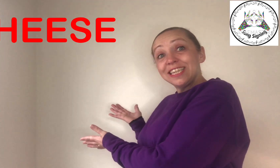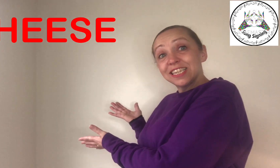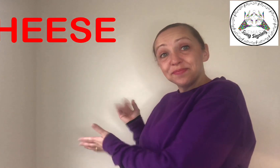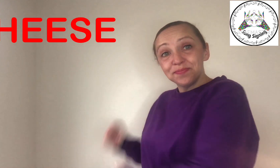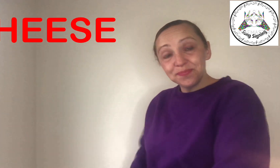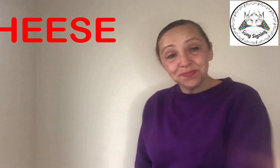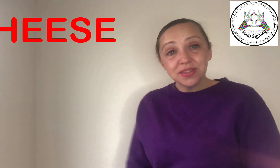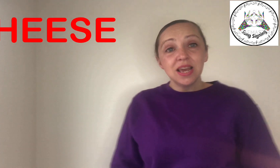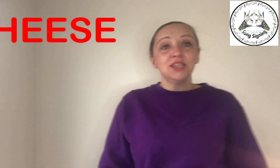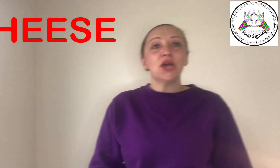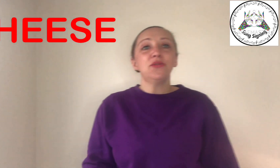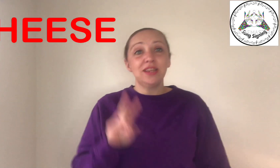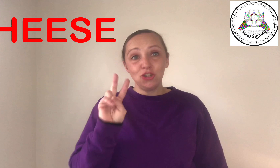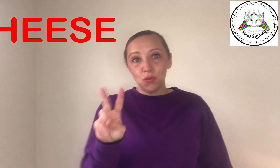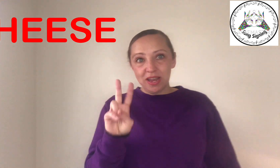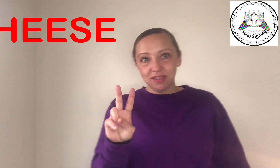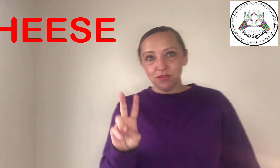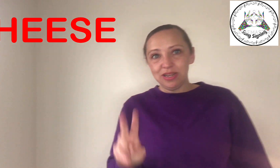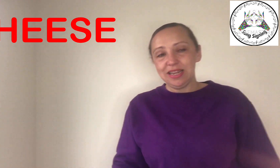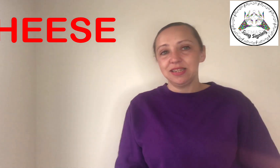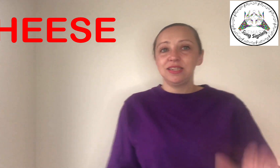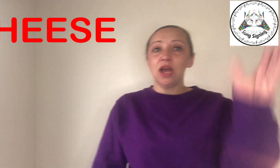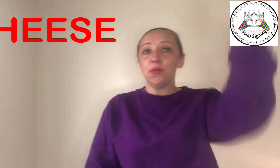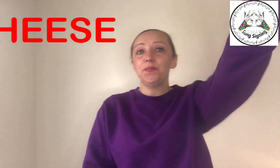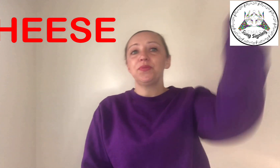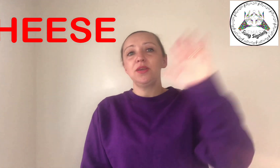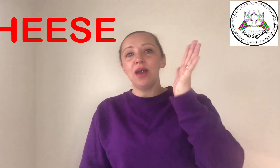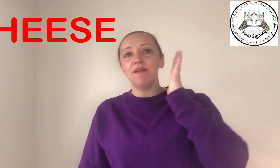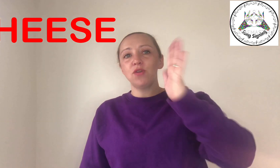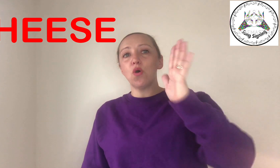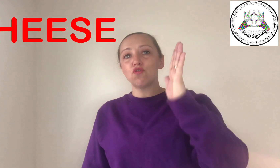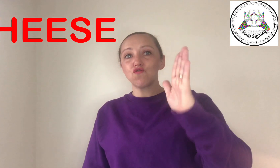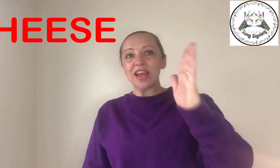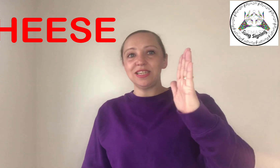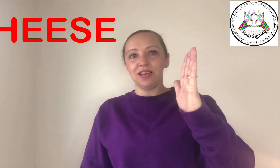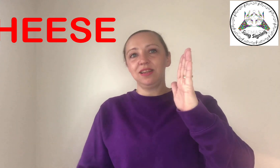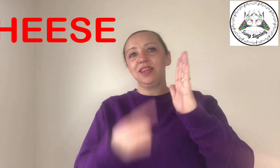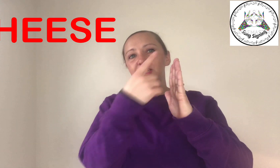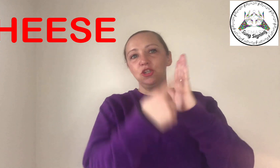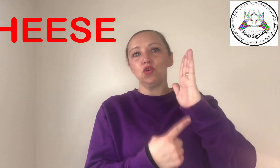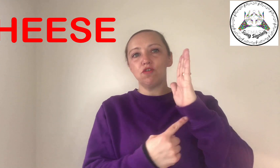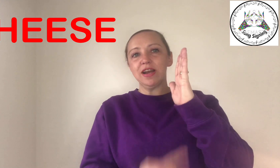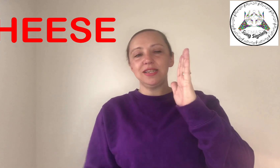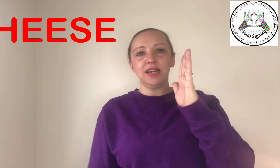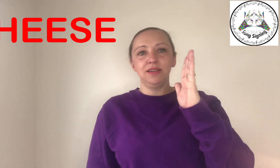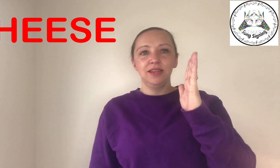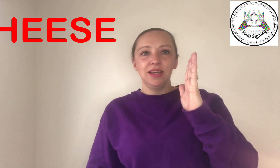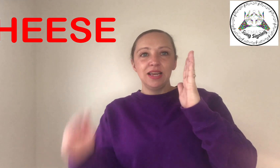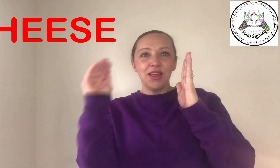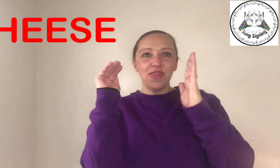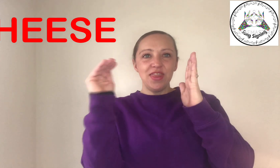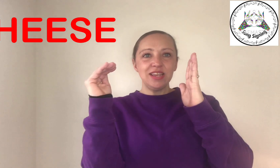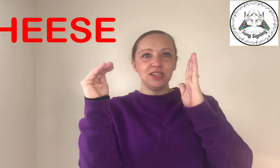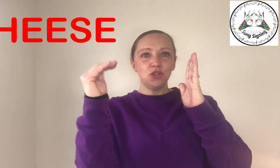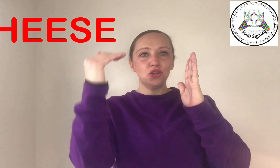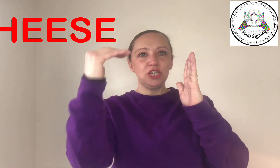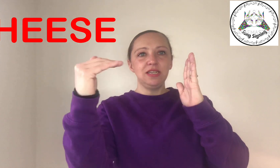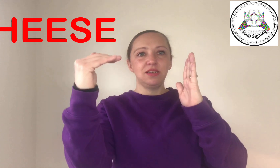Cheese. So there's two ways of doing this. So you have your grater. This is your grater. This is your cheese. So